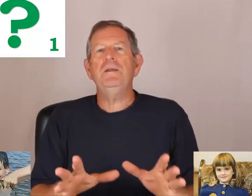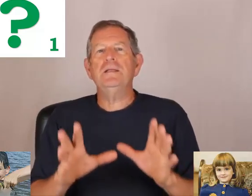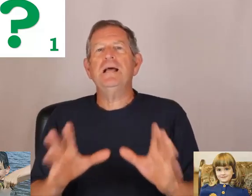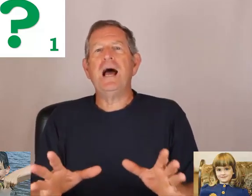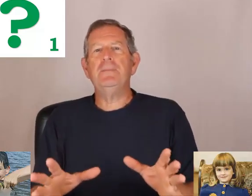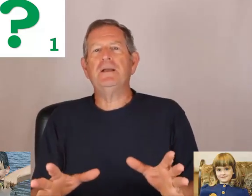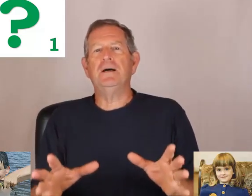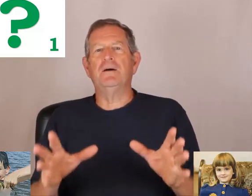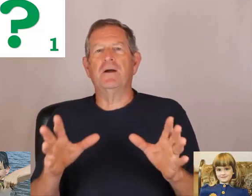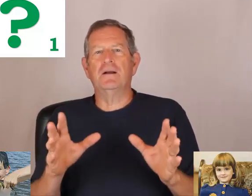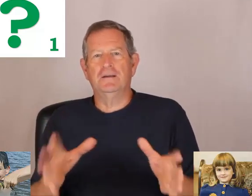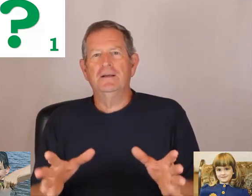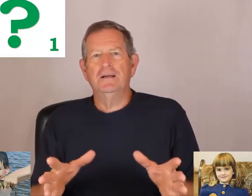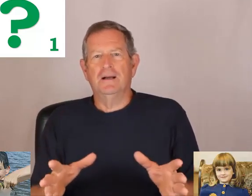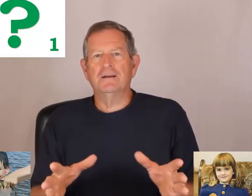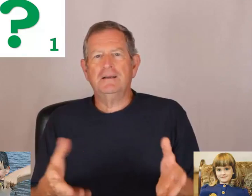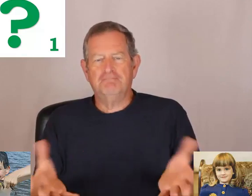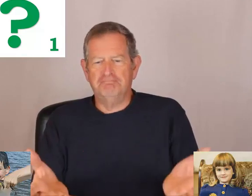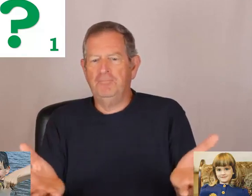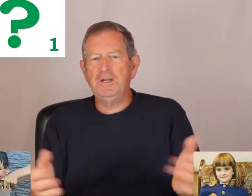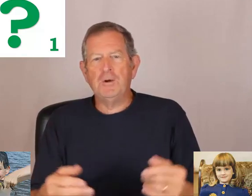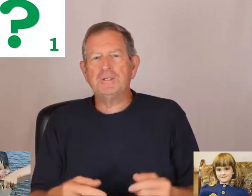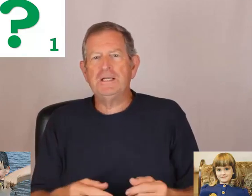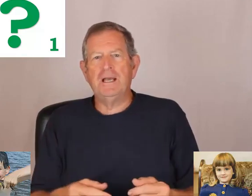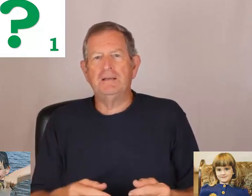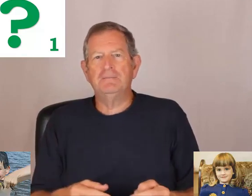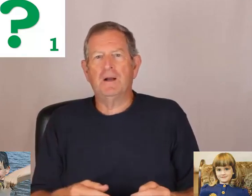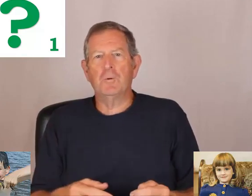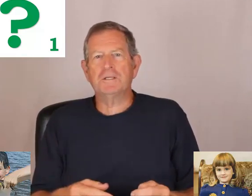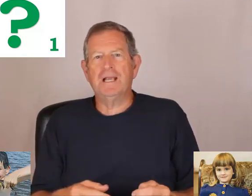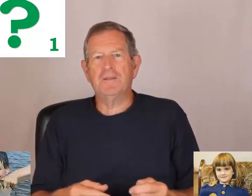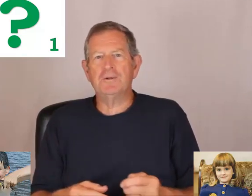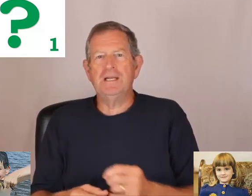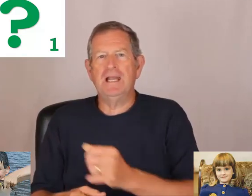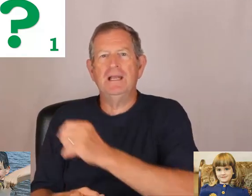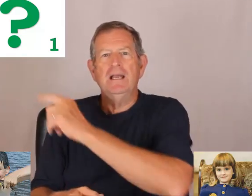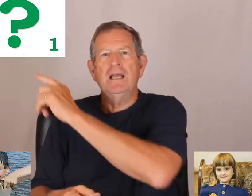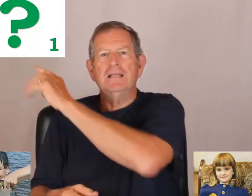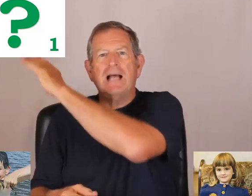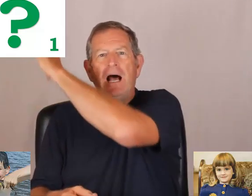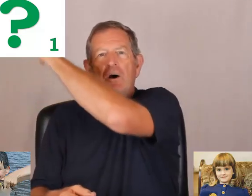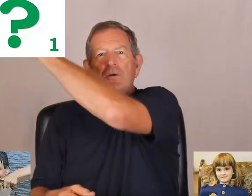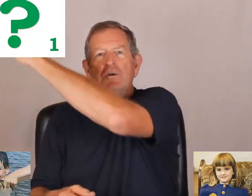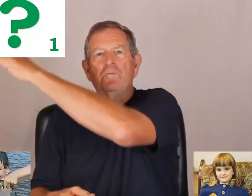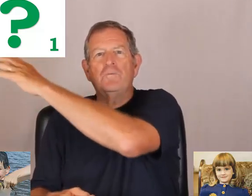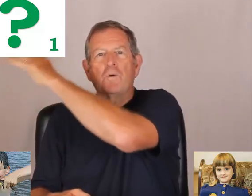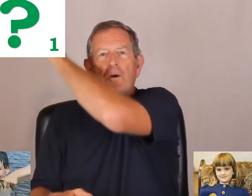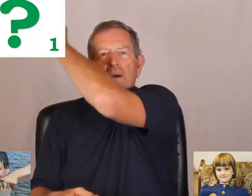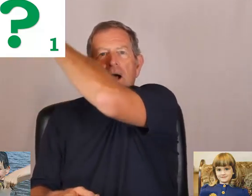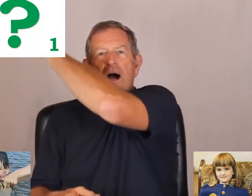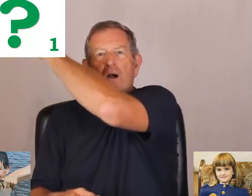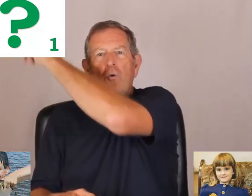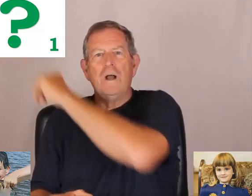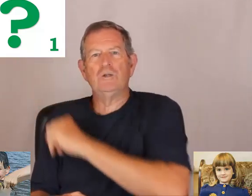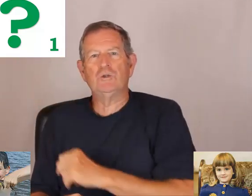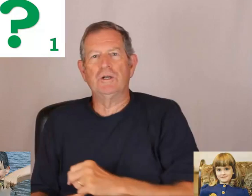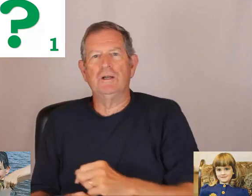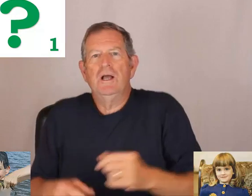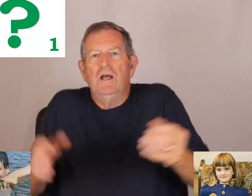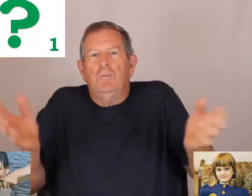the topic of our video today, our work together today, is how to form a question